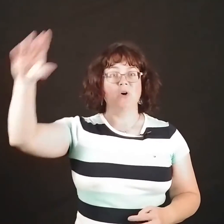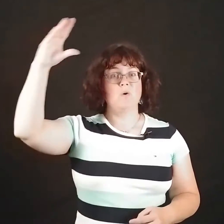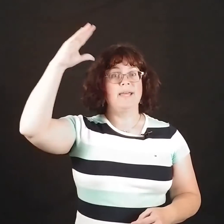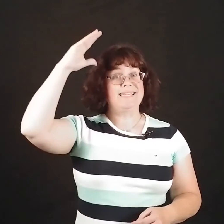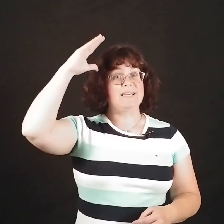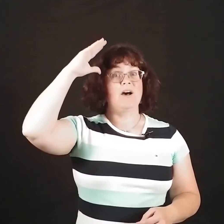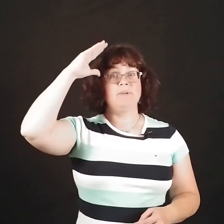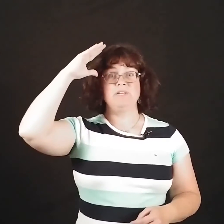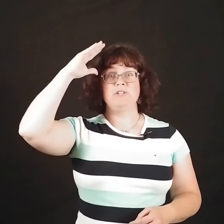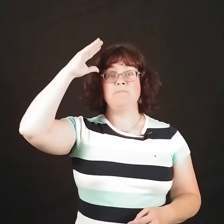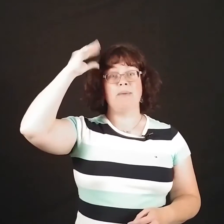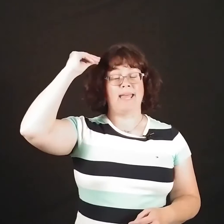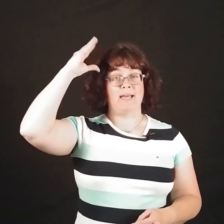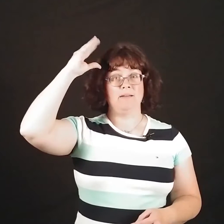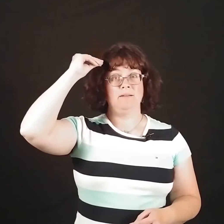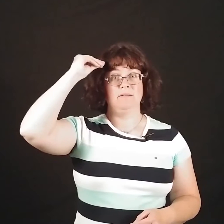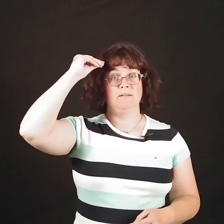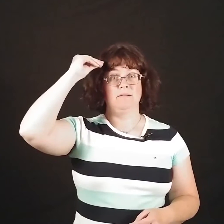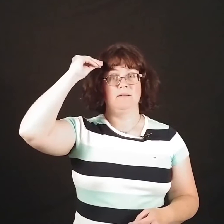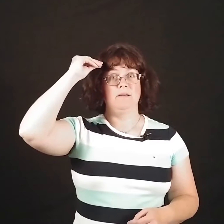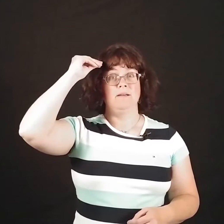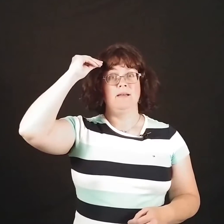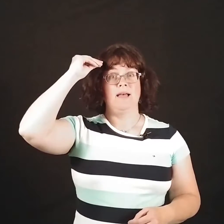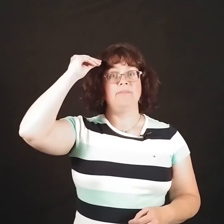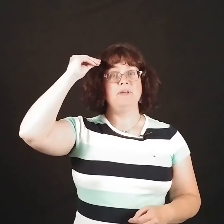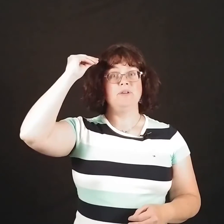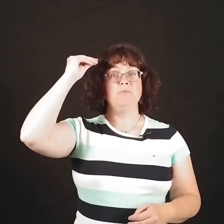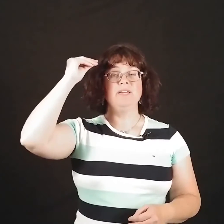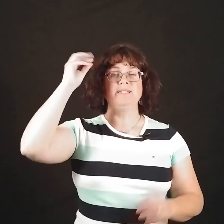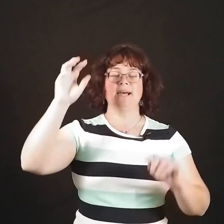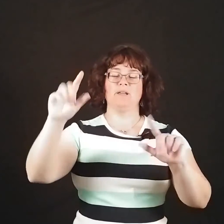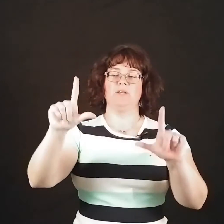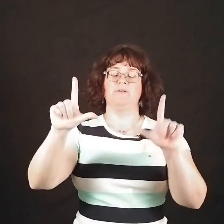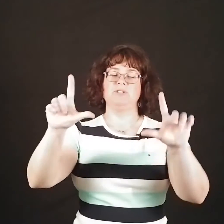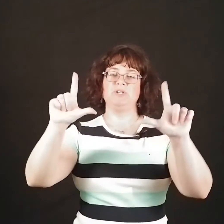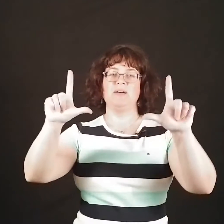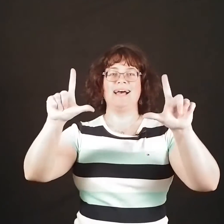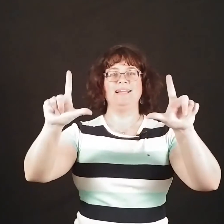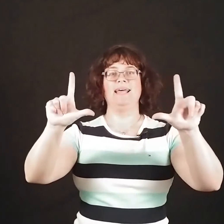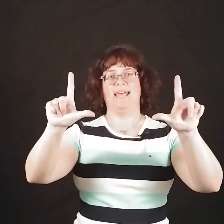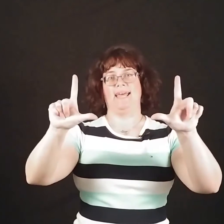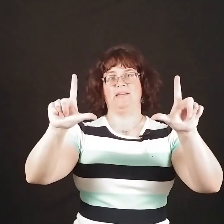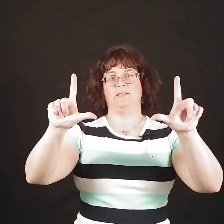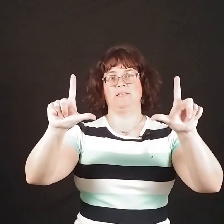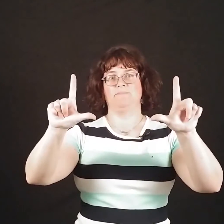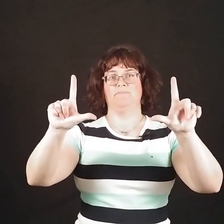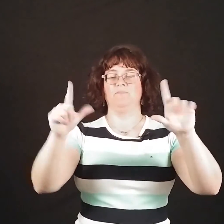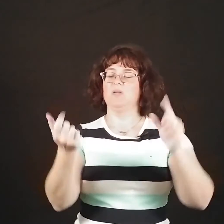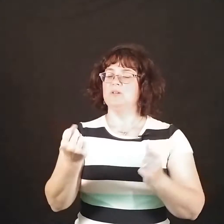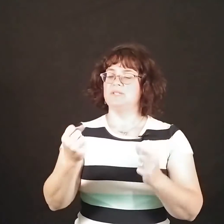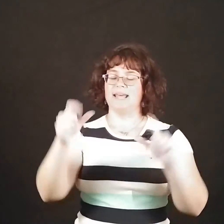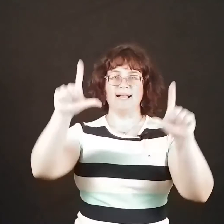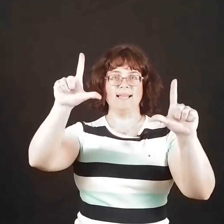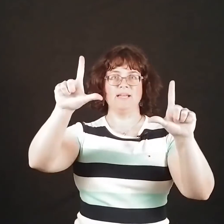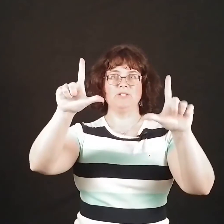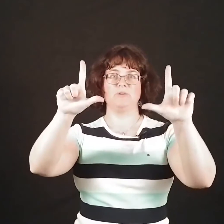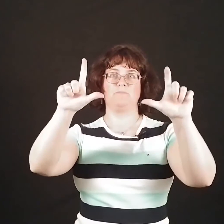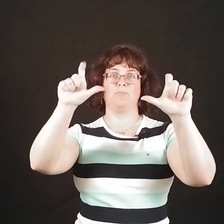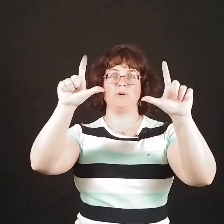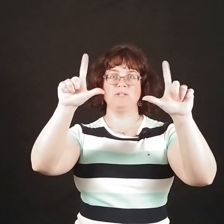So it's a combination of man, and then you bring it down and you have two L hands. So the L hand is you point your